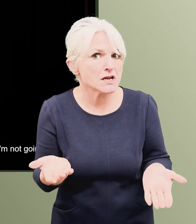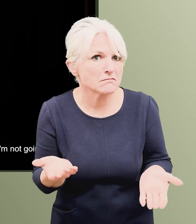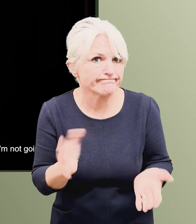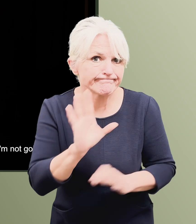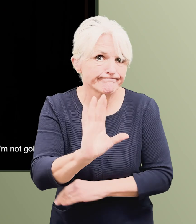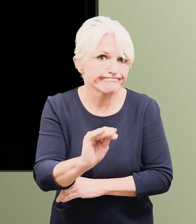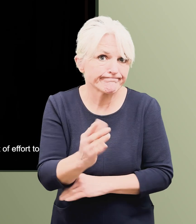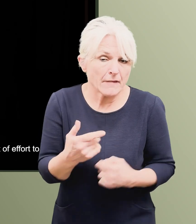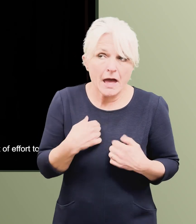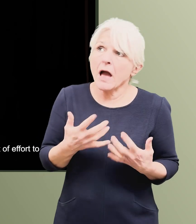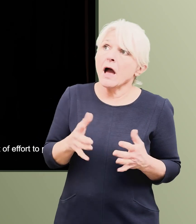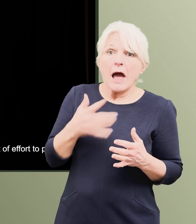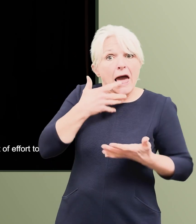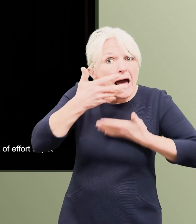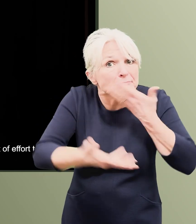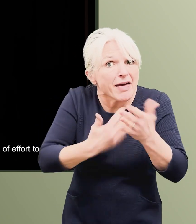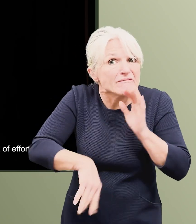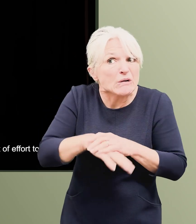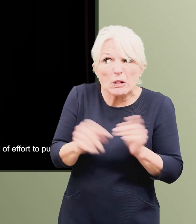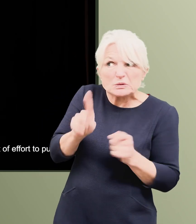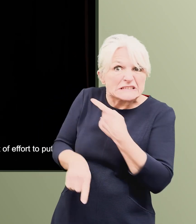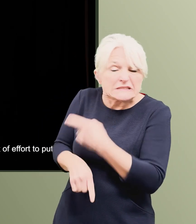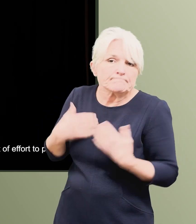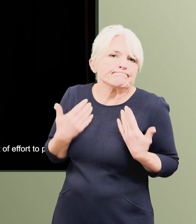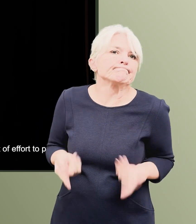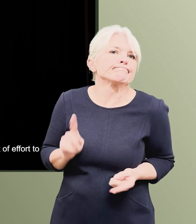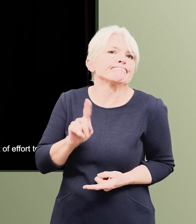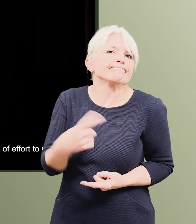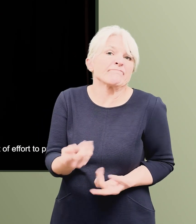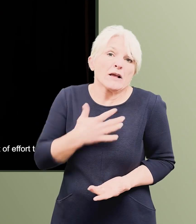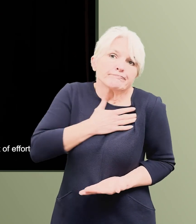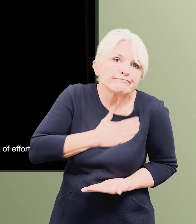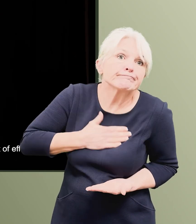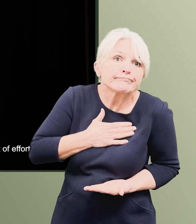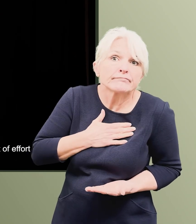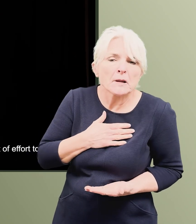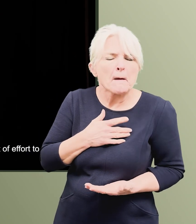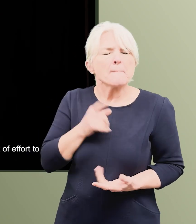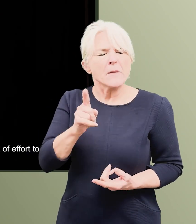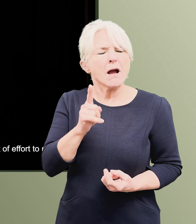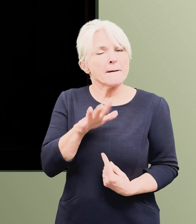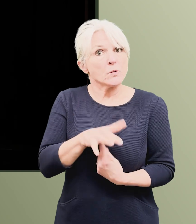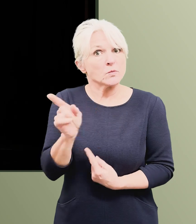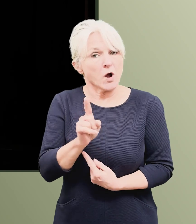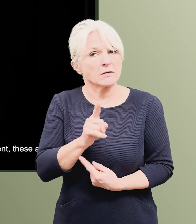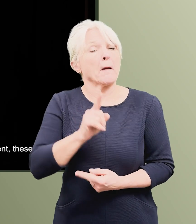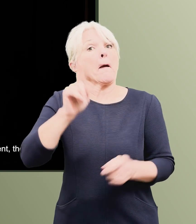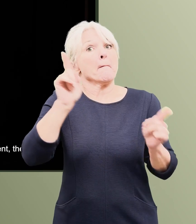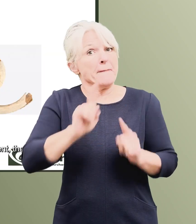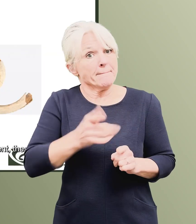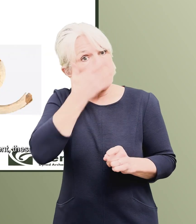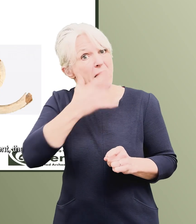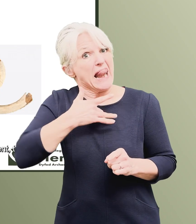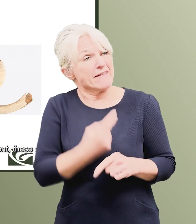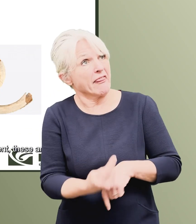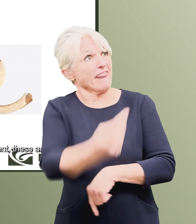you many answers today, I'm sorry to say. But again, they've gone to quite a lot of effort to put them there. We've got